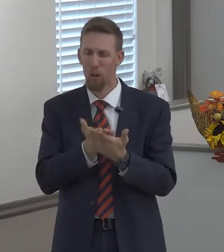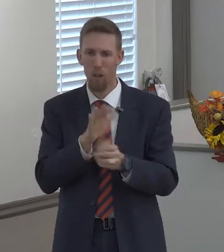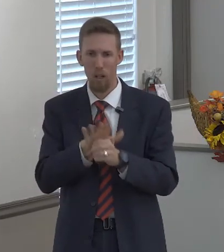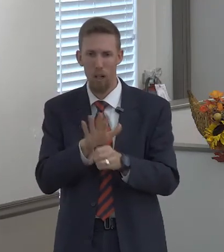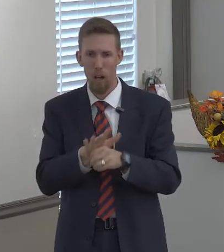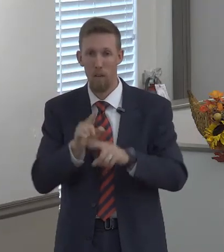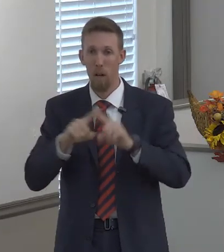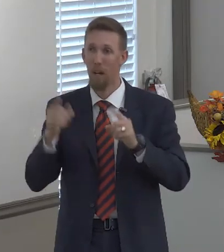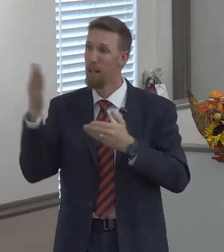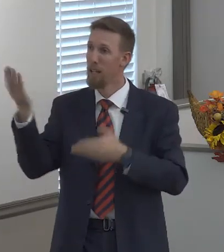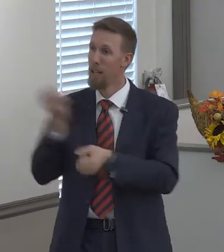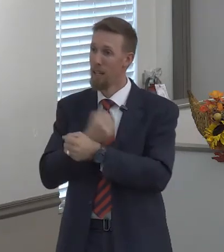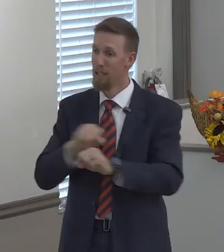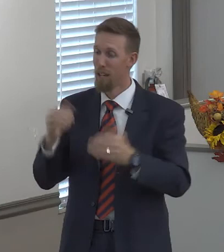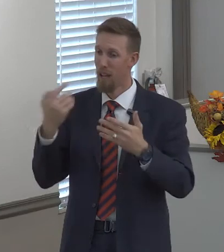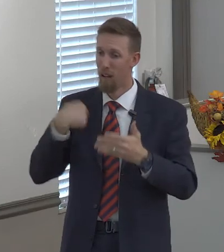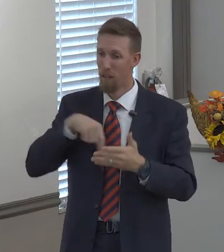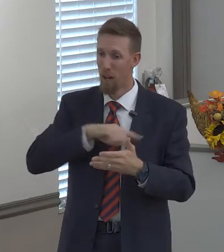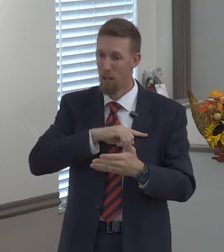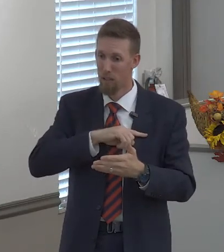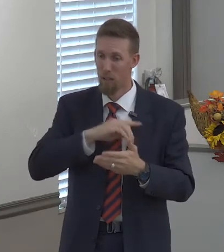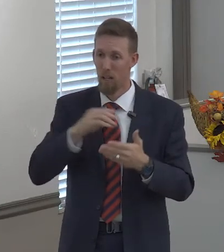Possibly you're here this morning and you're not saved.